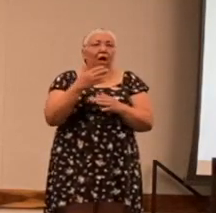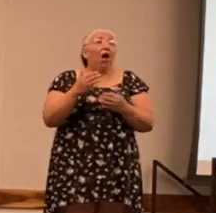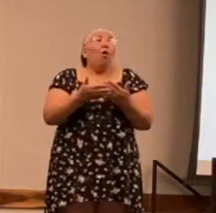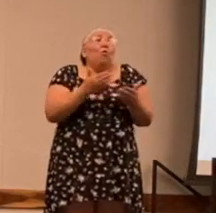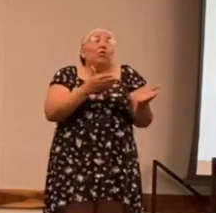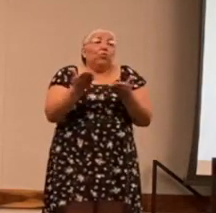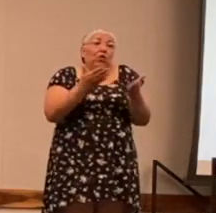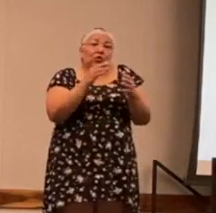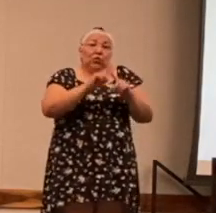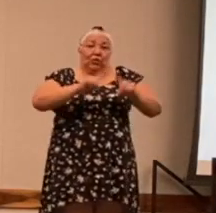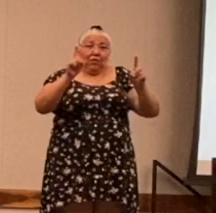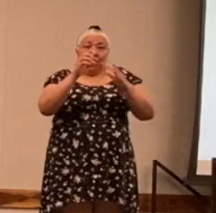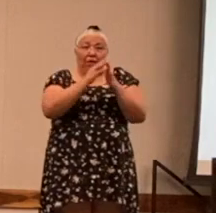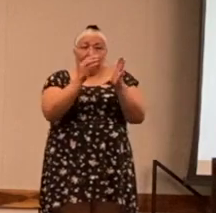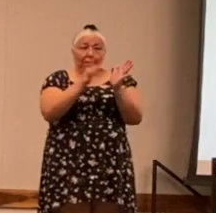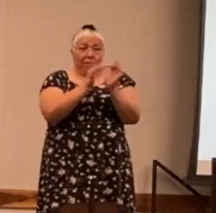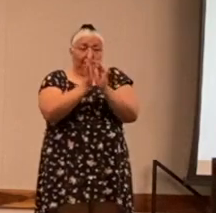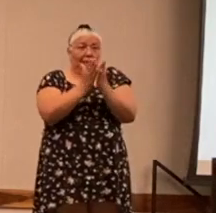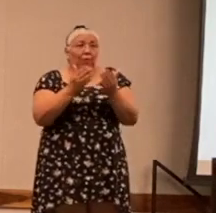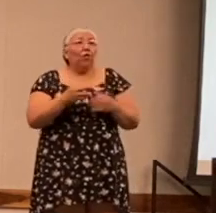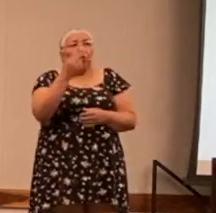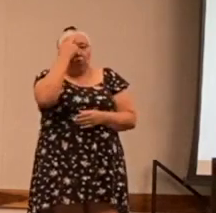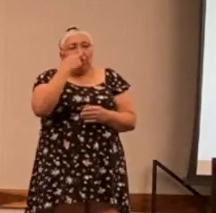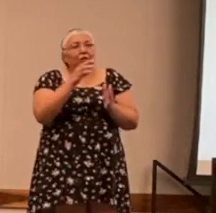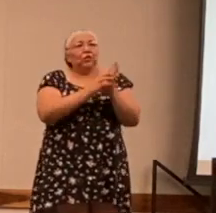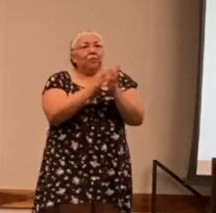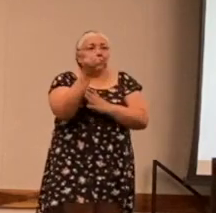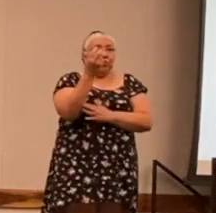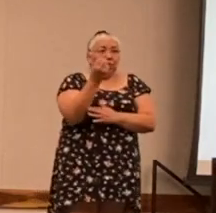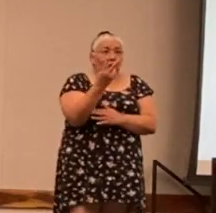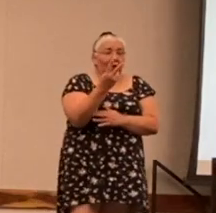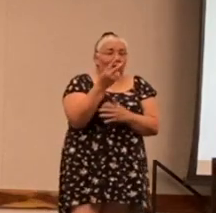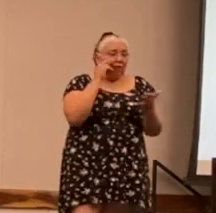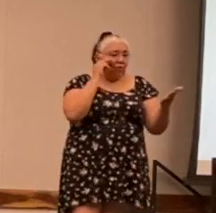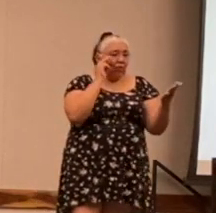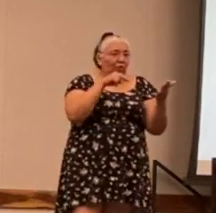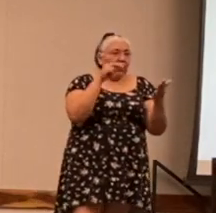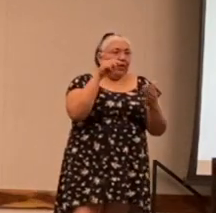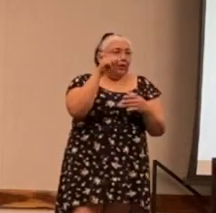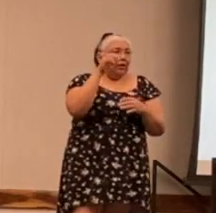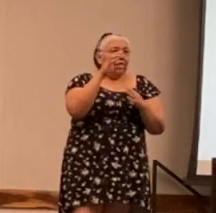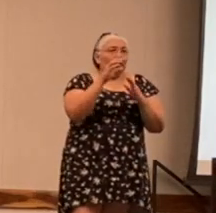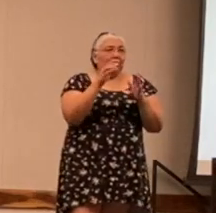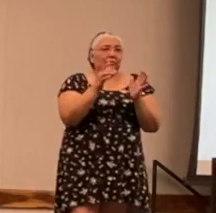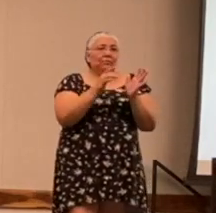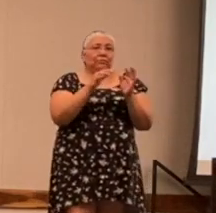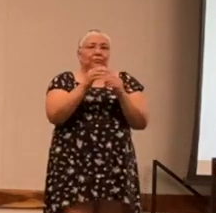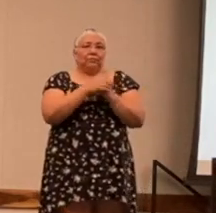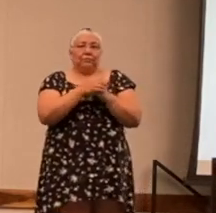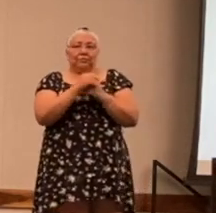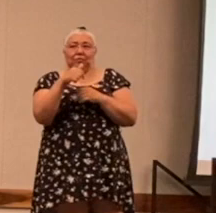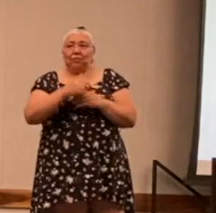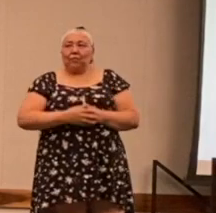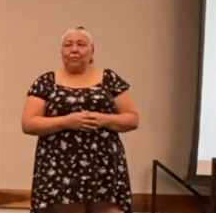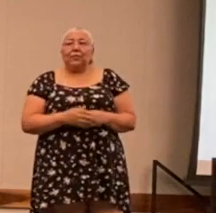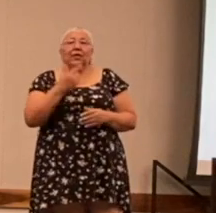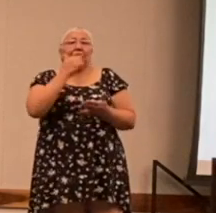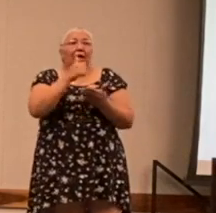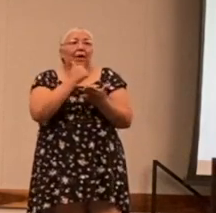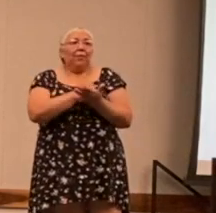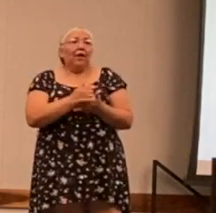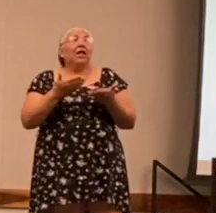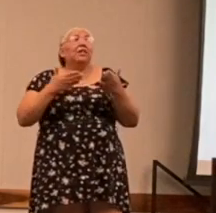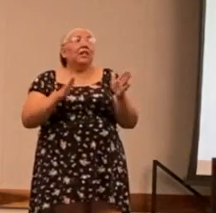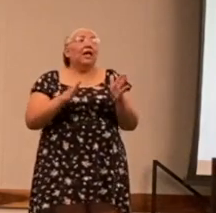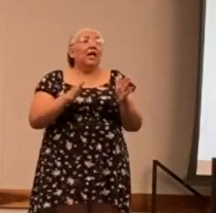Bible. Romans chapter 12. Looking at verses 9 to 21. If you got it, say amen. Amen. Let